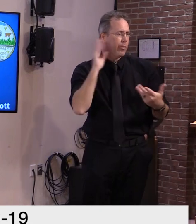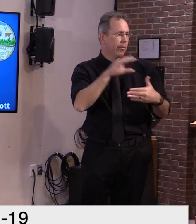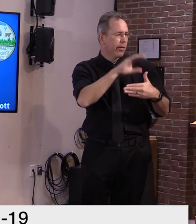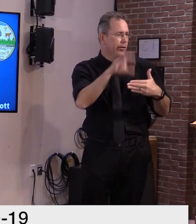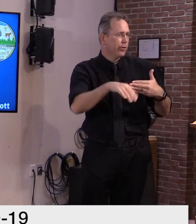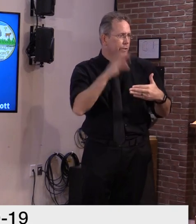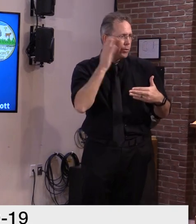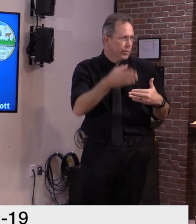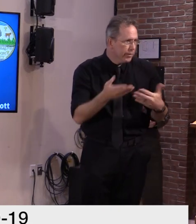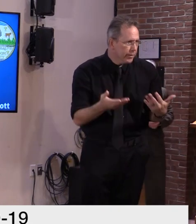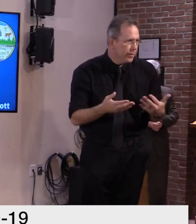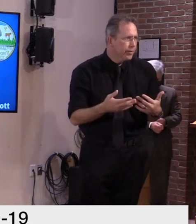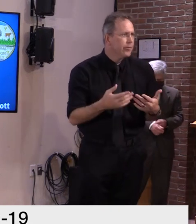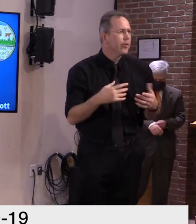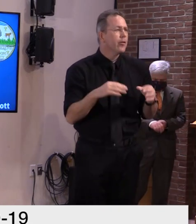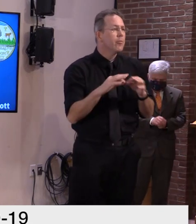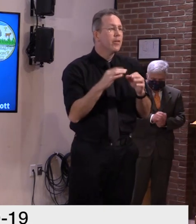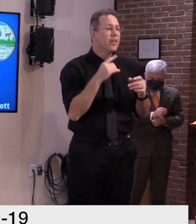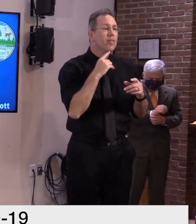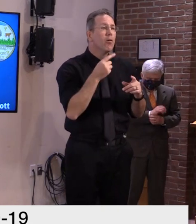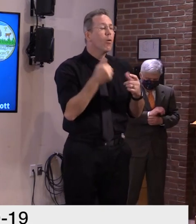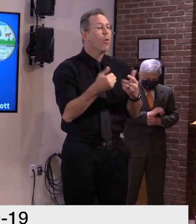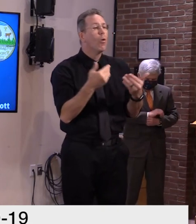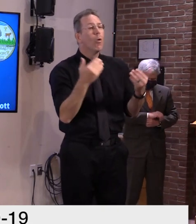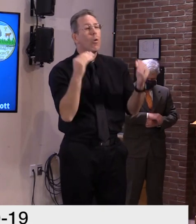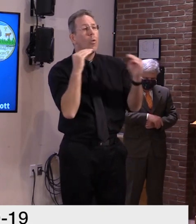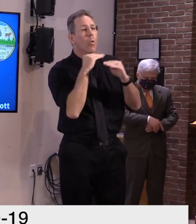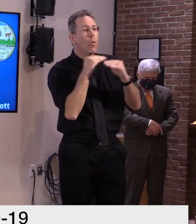hold you accountable if you violate that expectation.